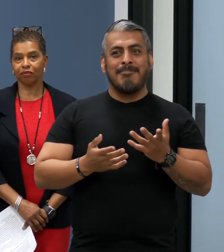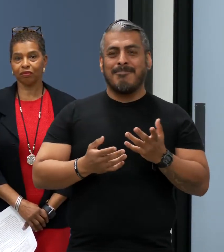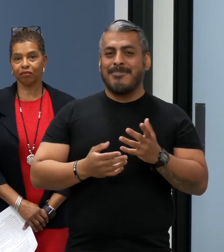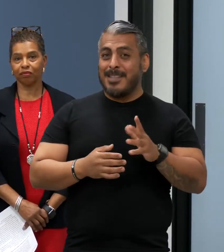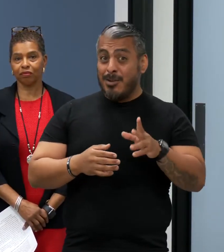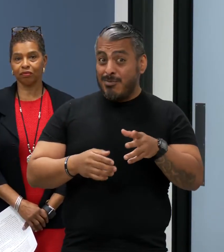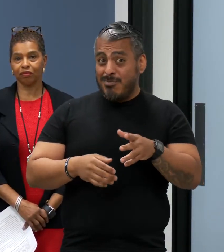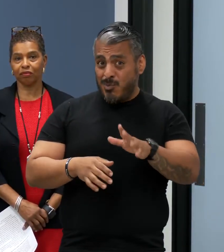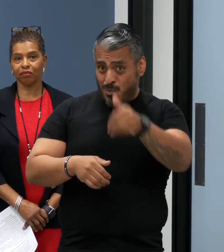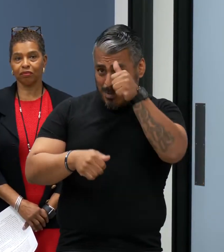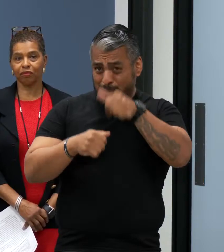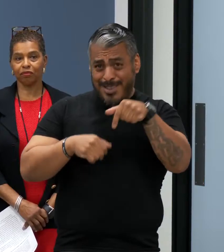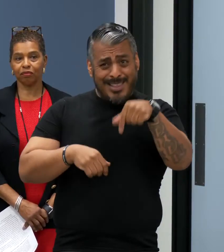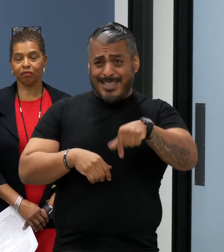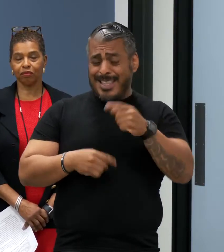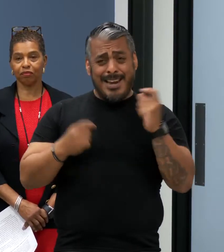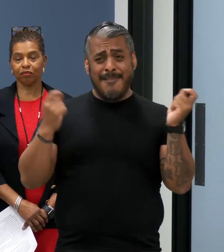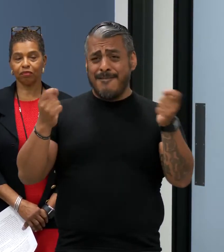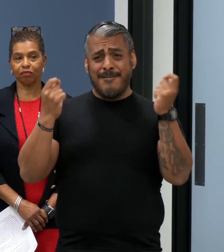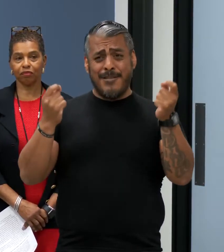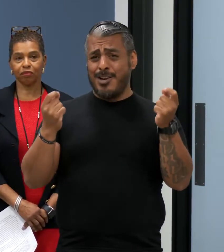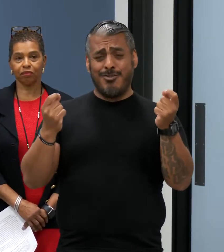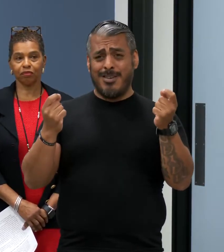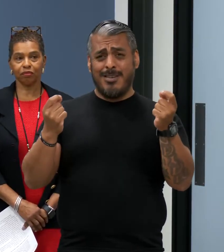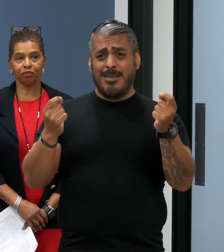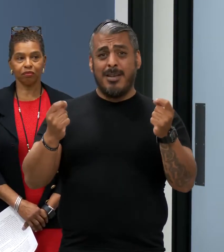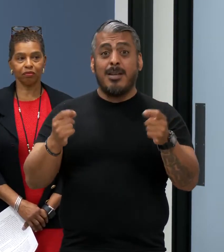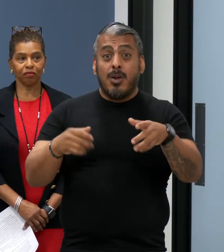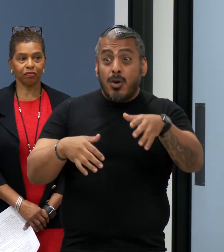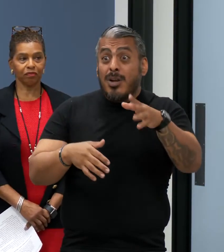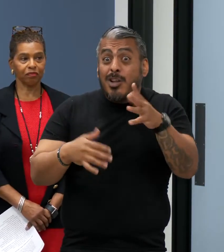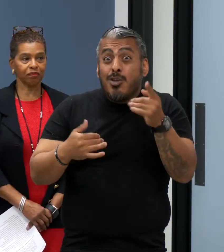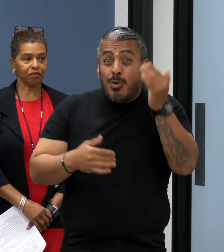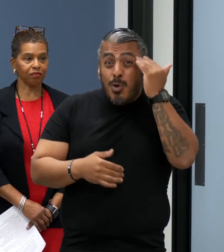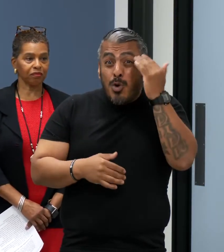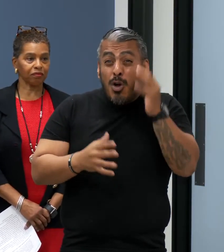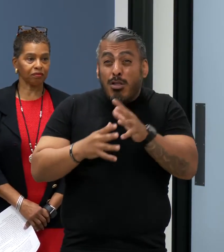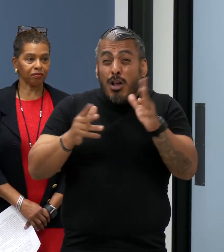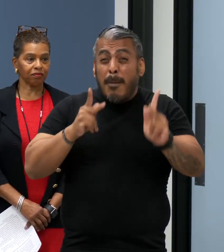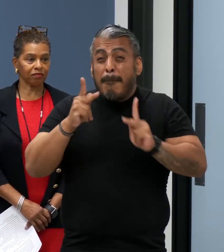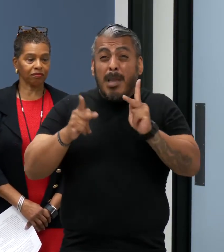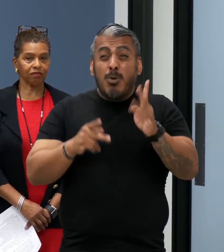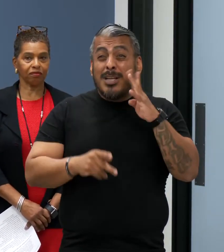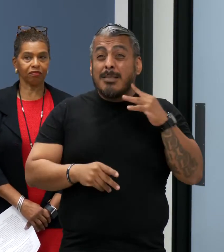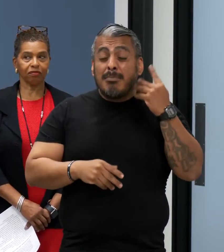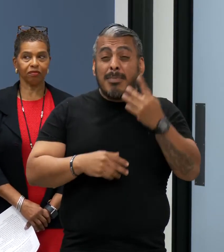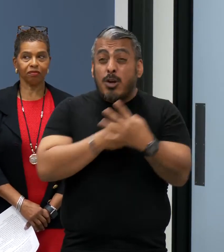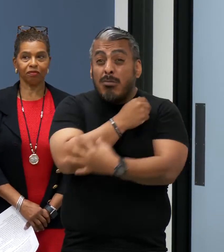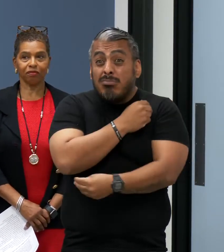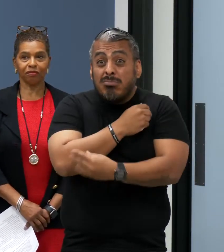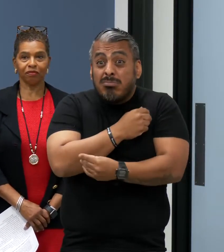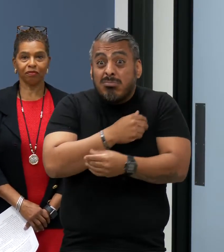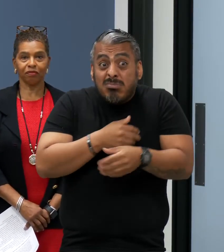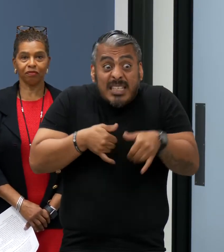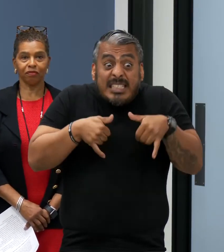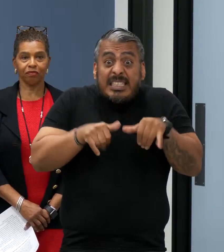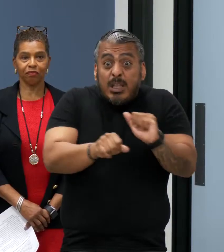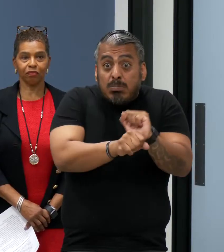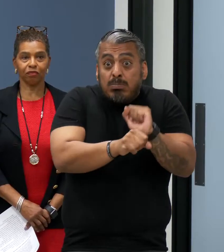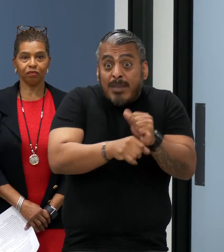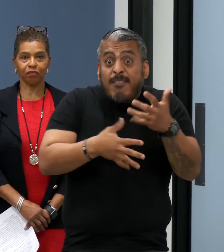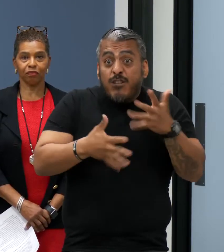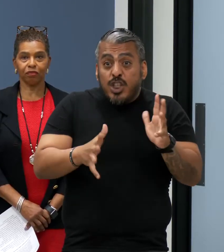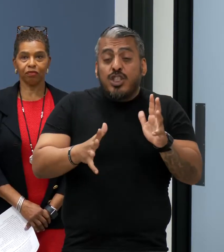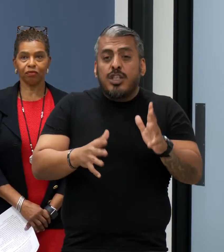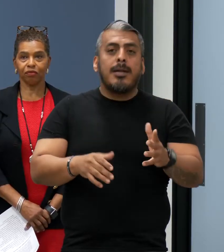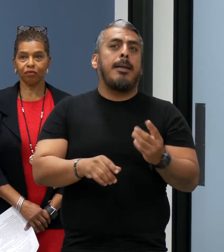victory lap, all right? With more than 3,000 people who are experiencing homelessness in Long Beach, there is still a lot of work to be done. Over the